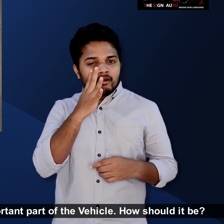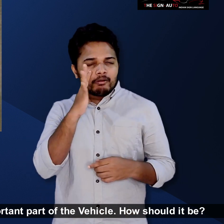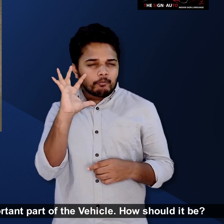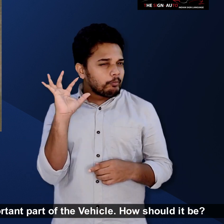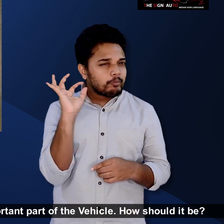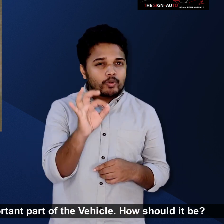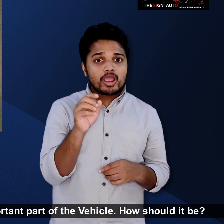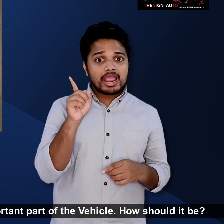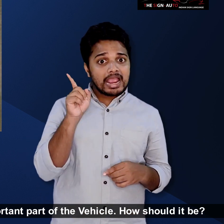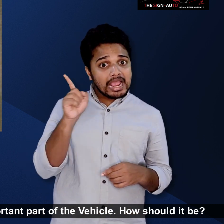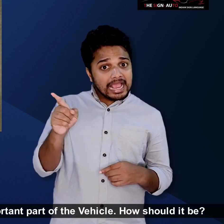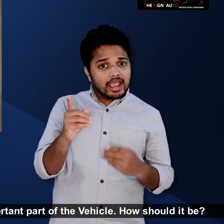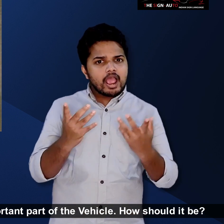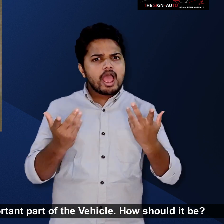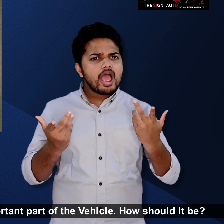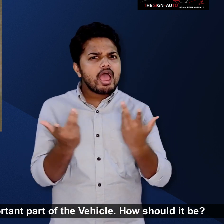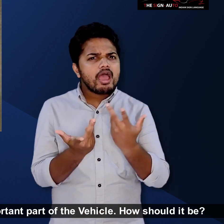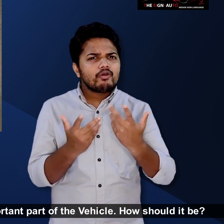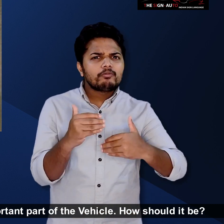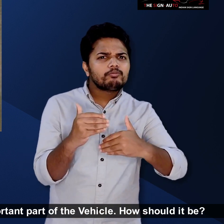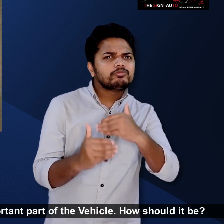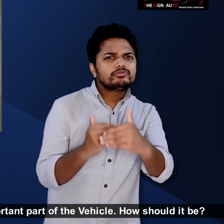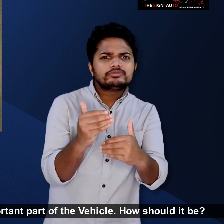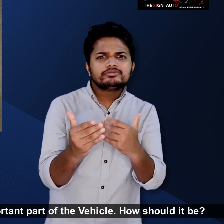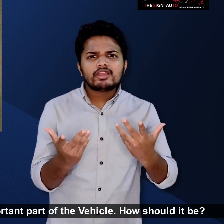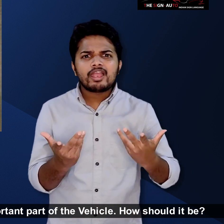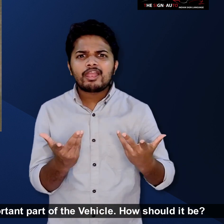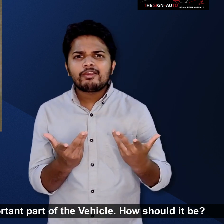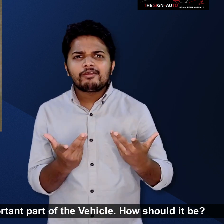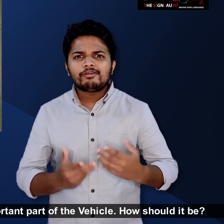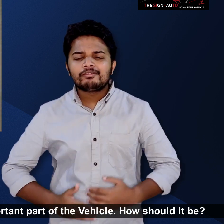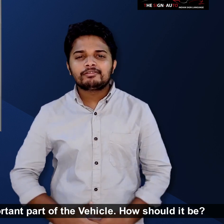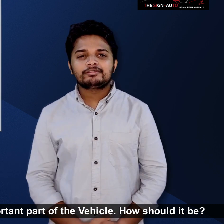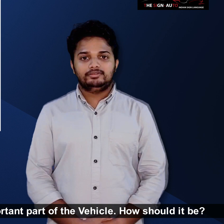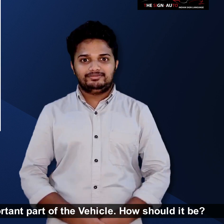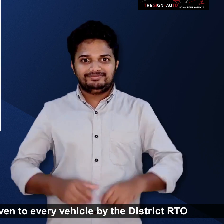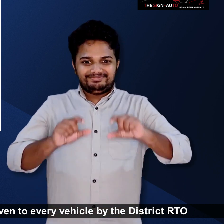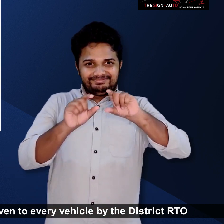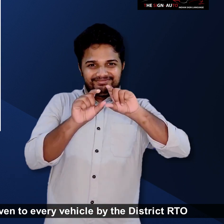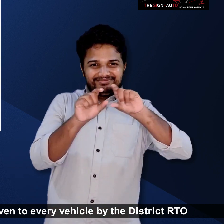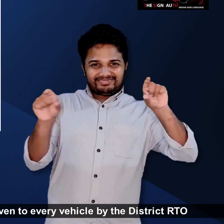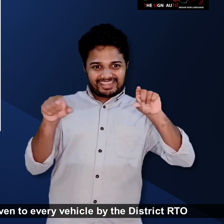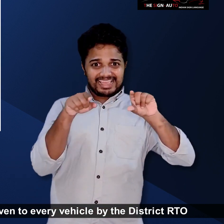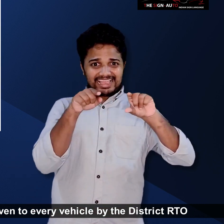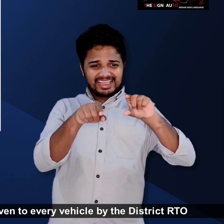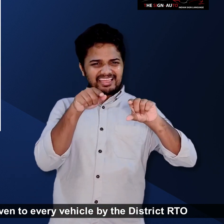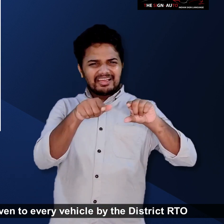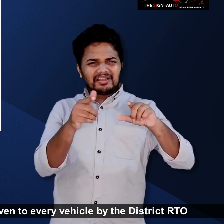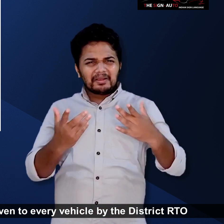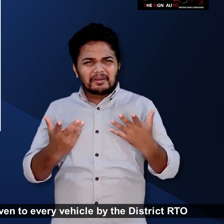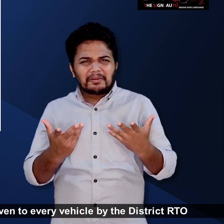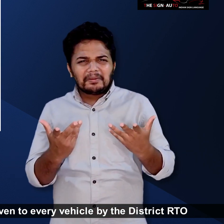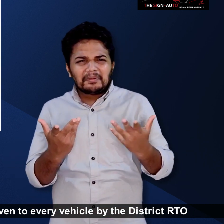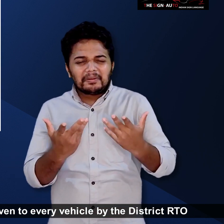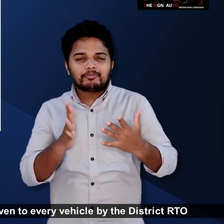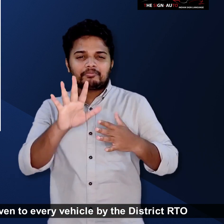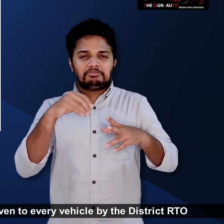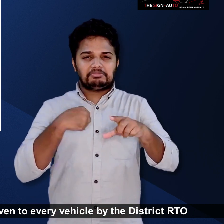the number plate on a vehicle is a very important part of the vehicle how should it be this number plate is the license plate given to every